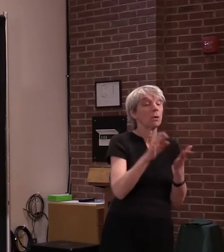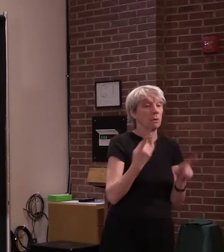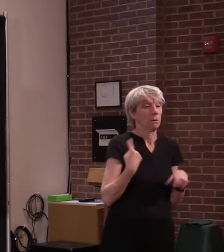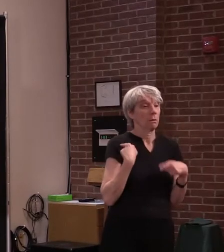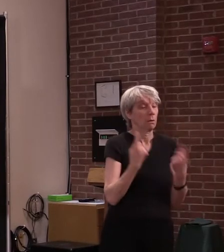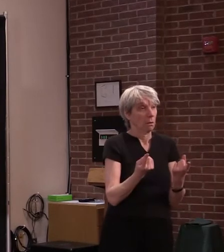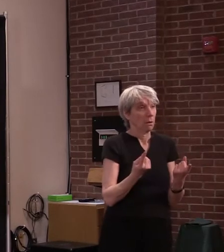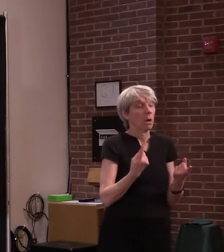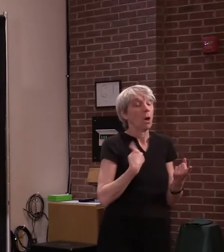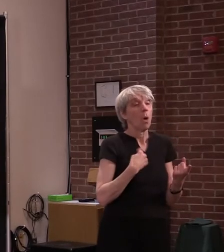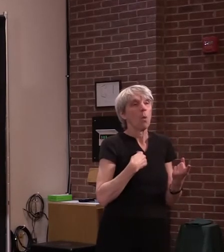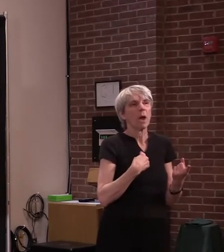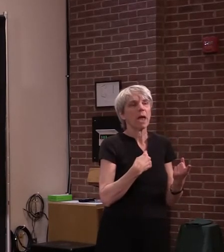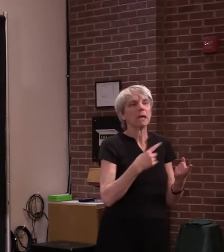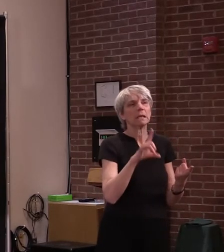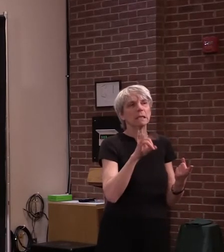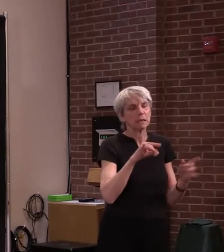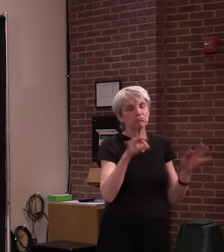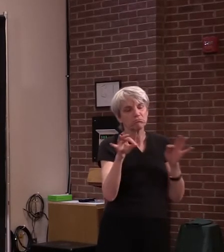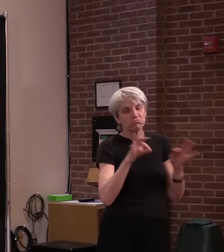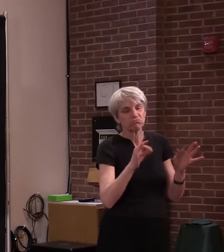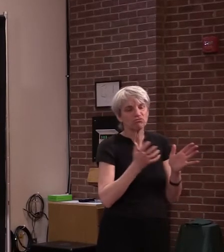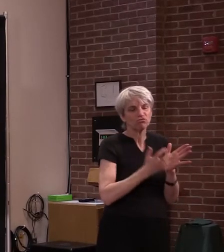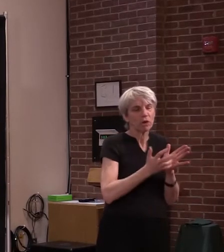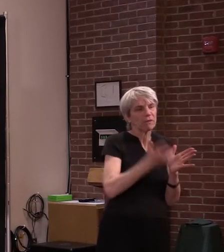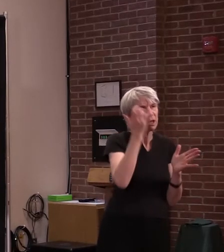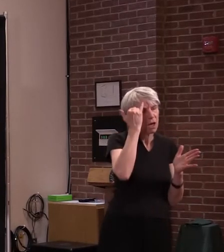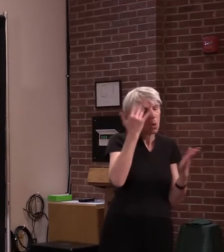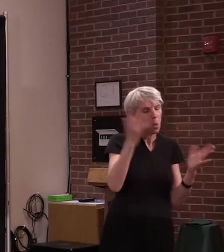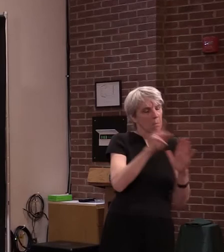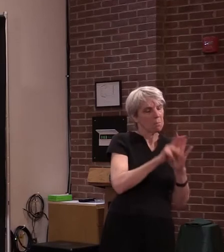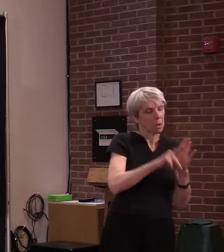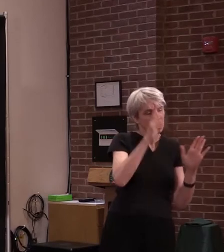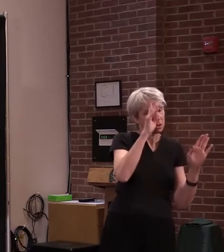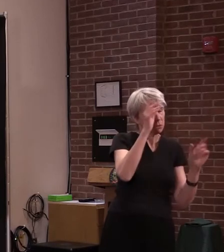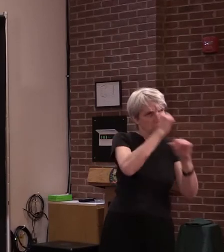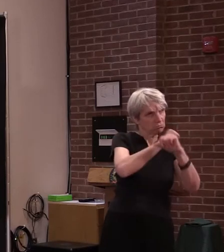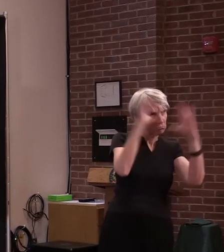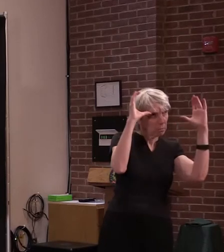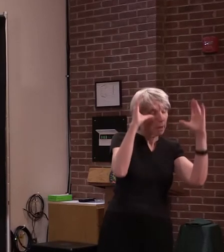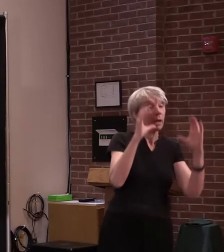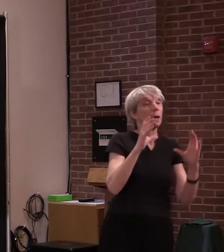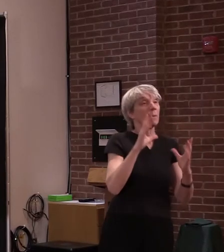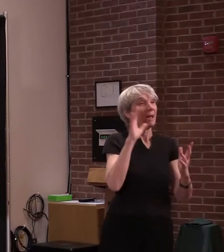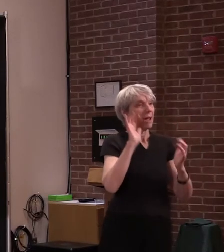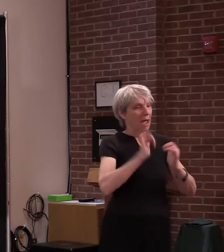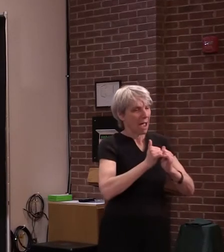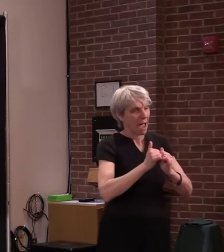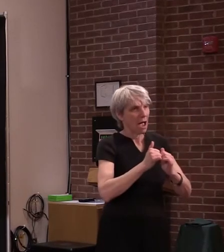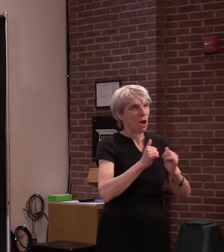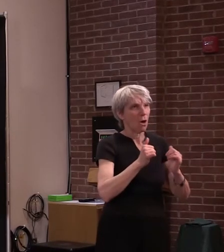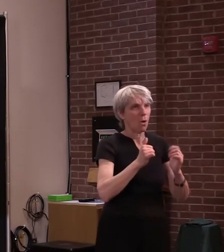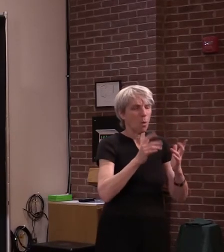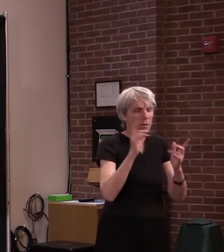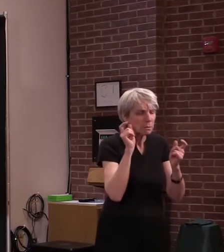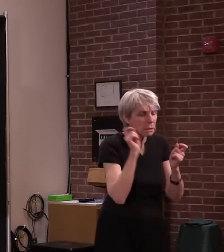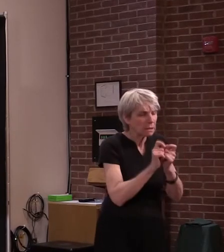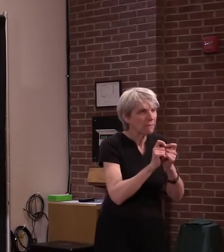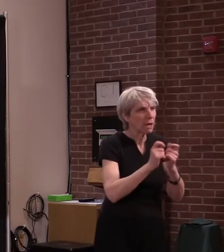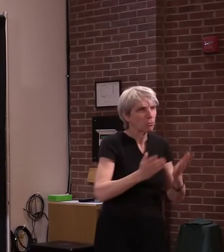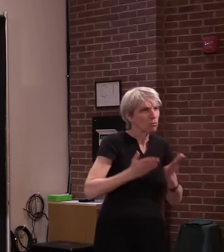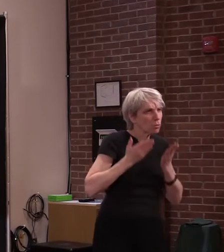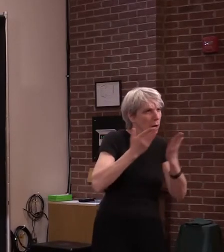core of what we're planning to do in terms of policy, and we have a lot of work to do to refine our related guidance documents and so forth.